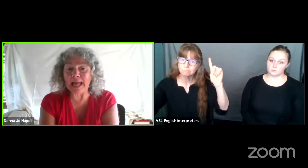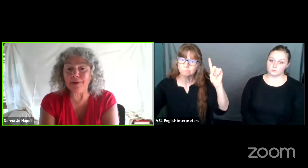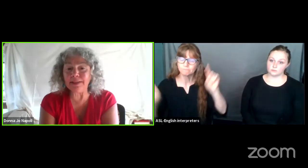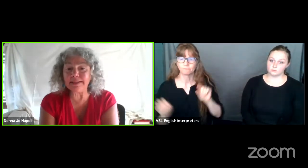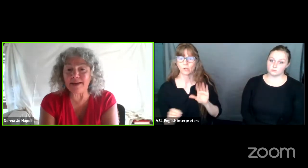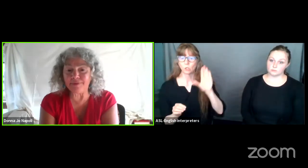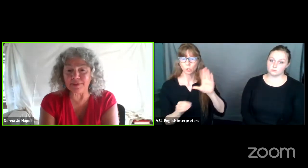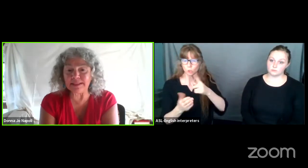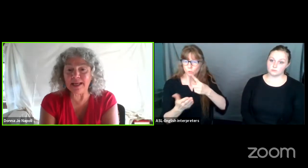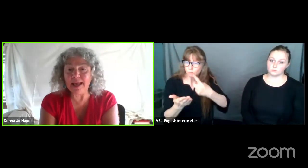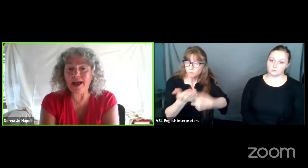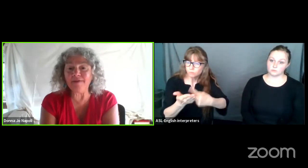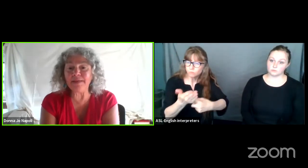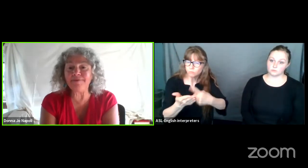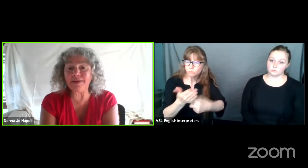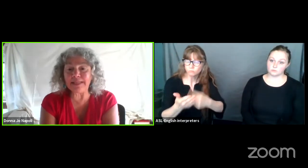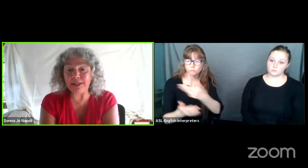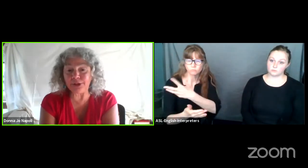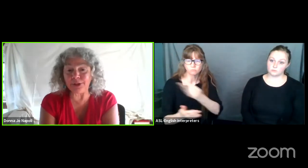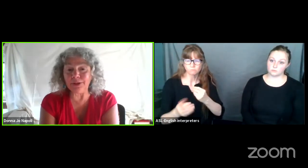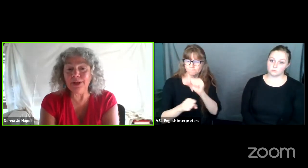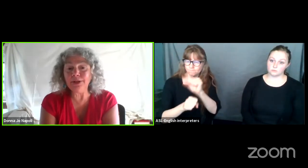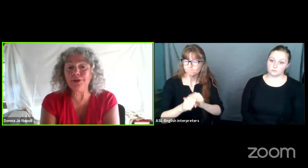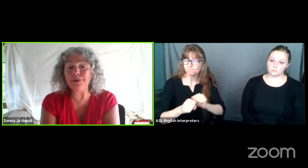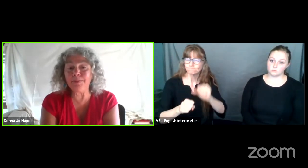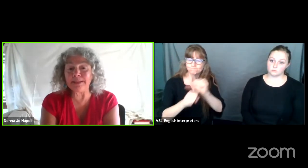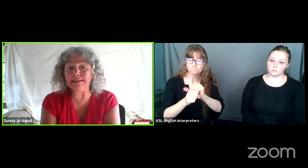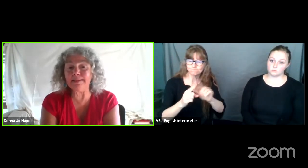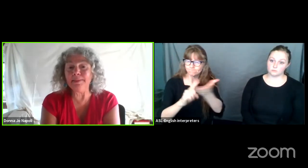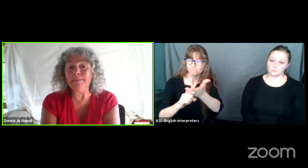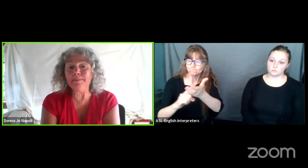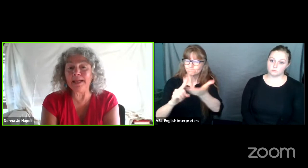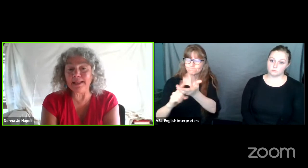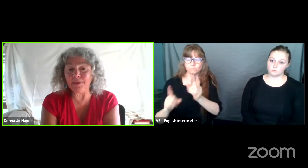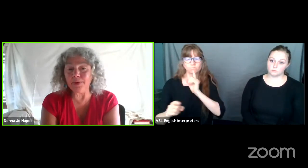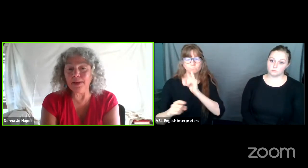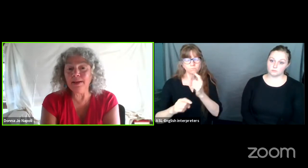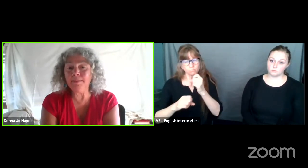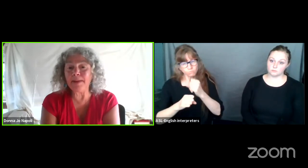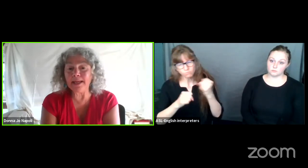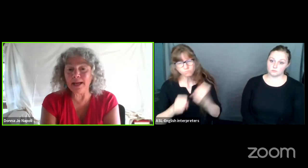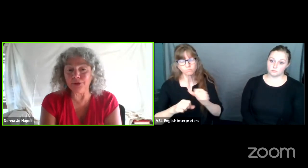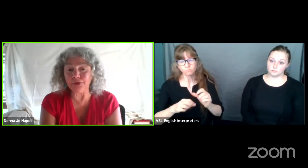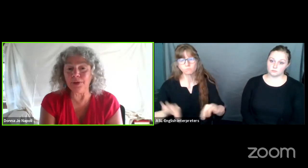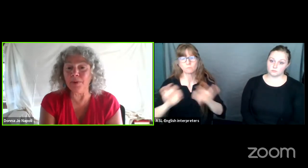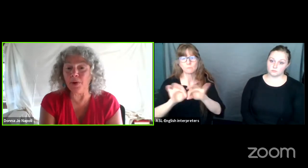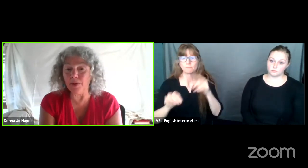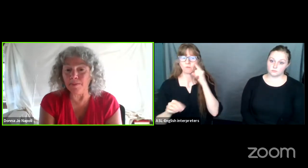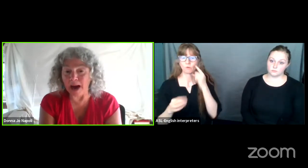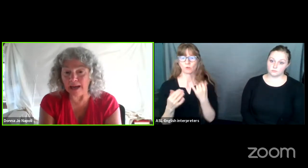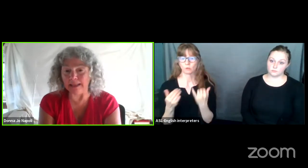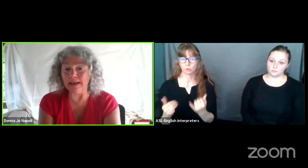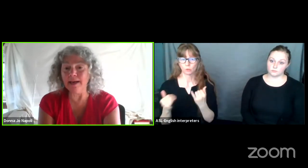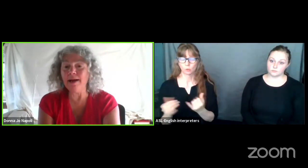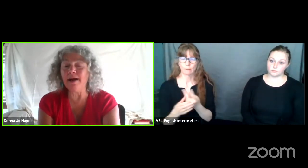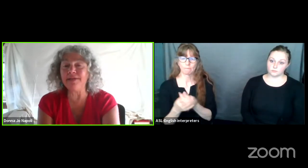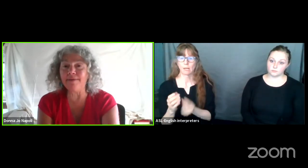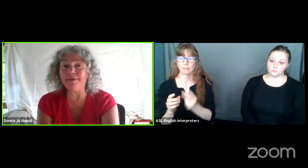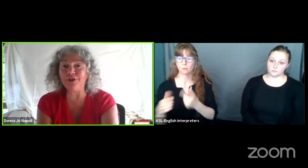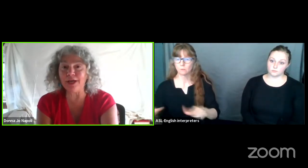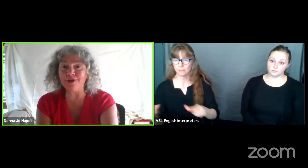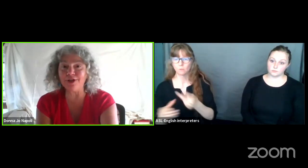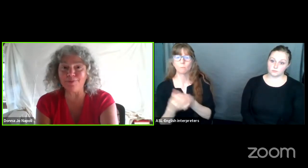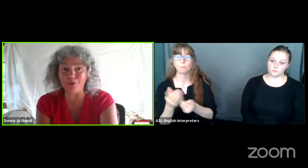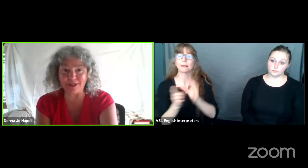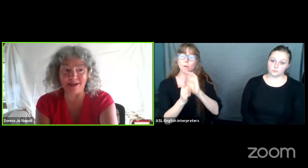and tireless efforts have been foundational to the present bilingual, bicultural model of